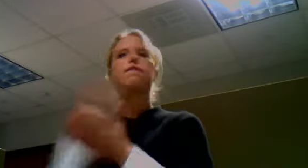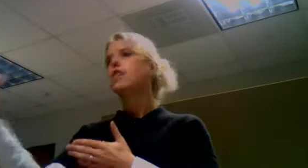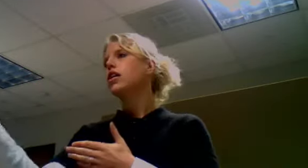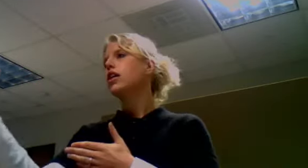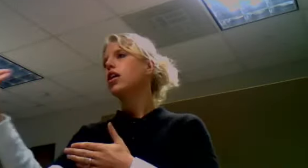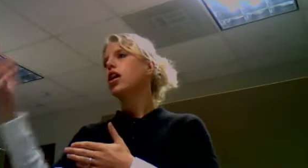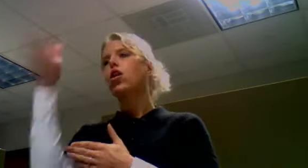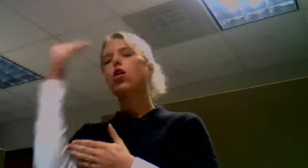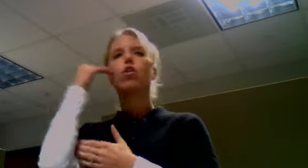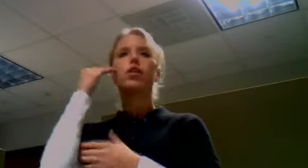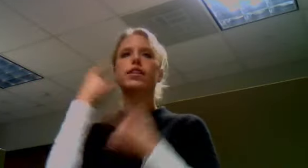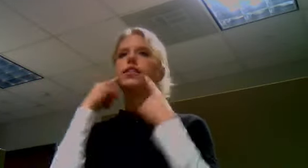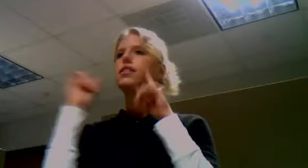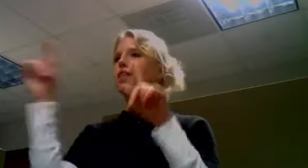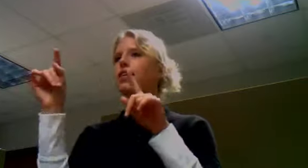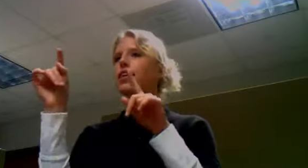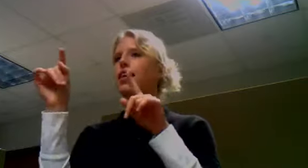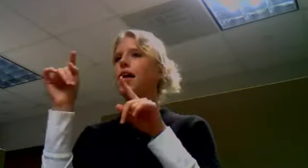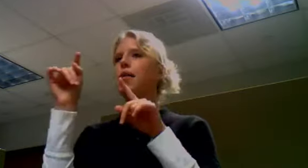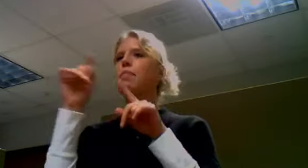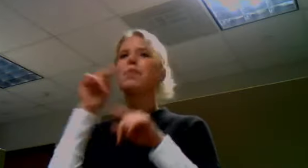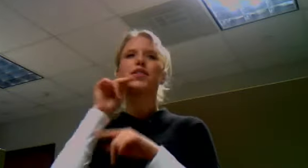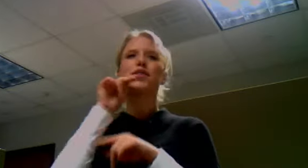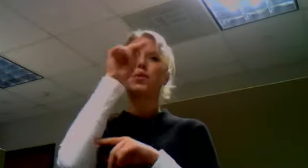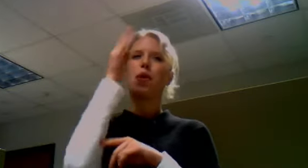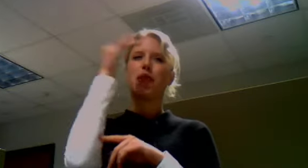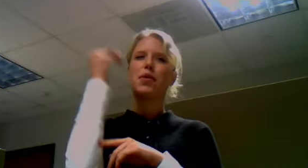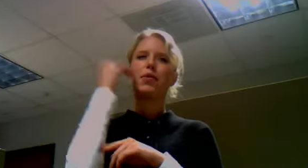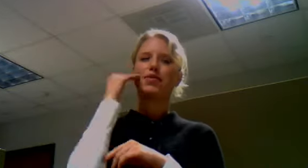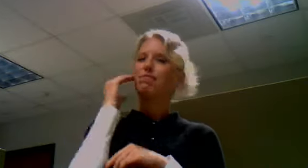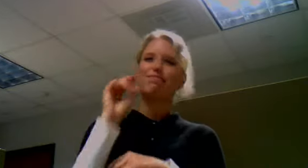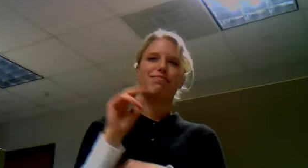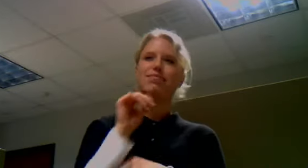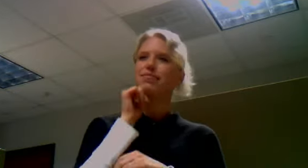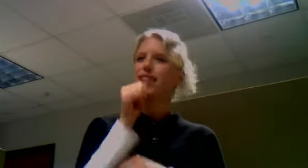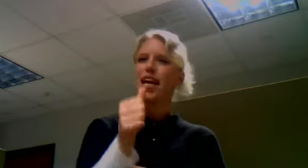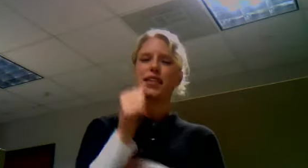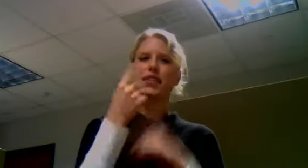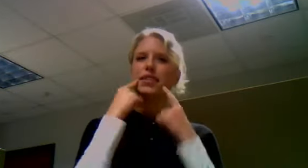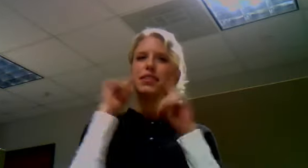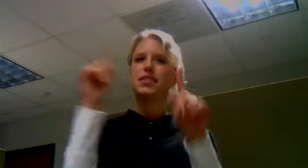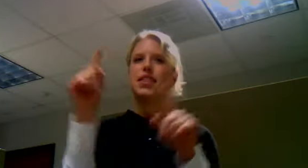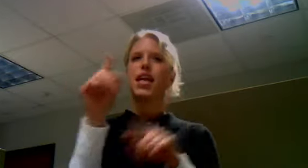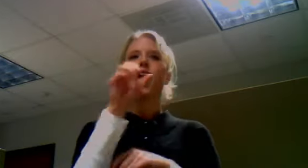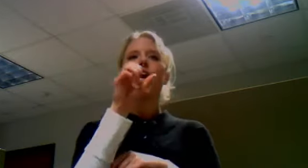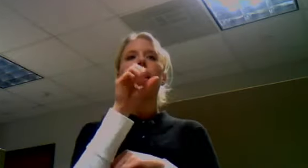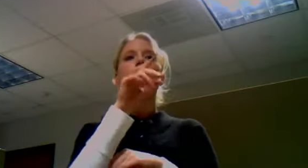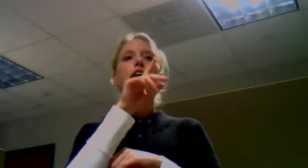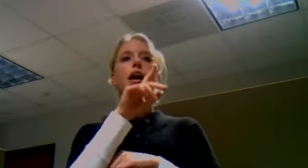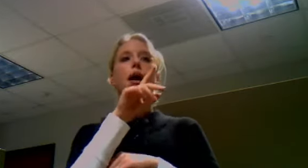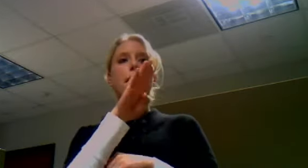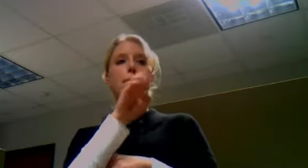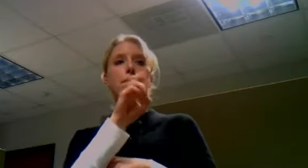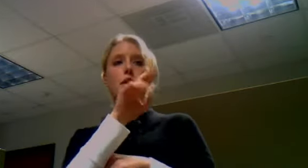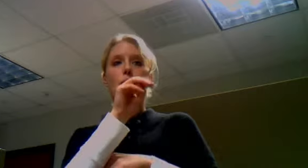succeeded, North Korea didn't. Taiwan succeeded, China under Mao Zedong didn't. Burma didn't succeed, the Philippines